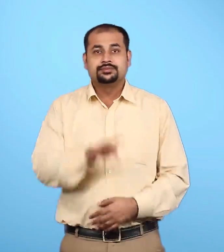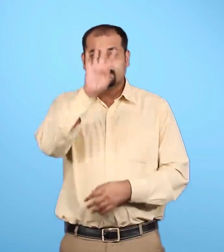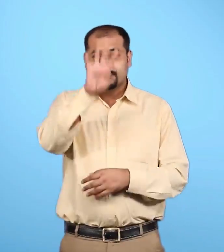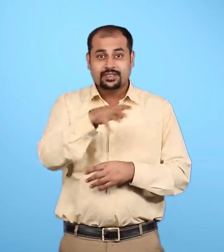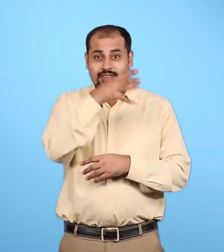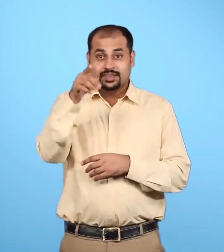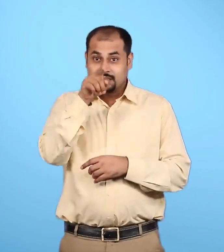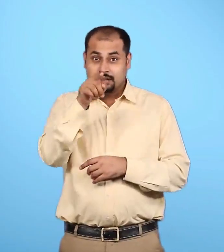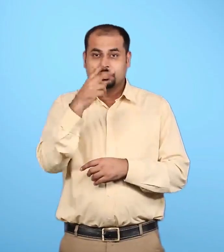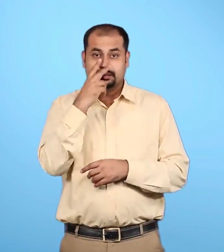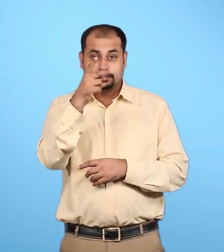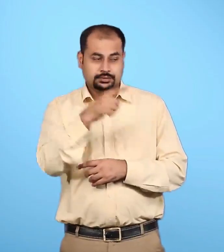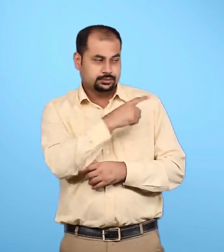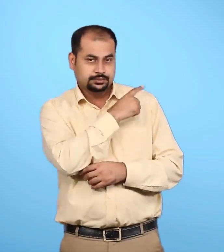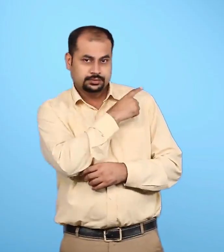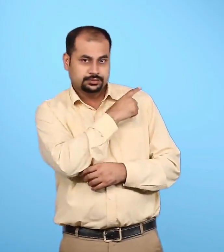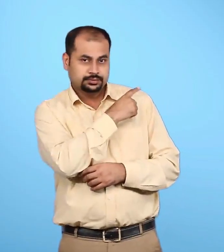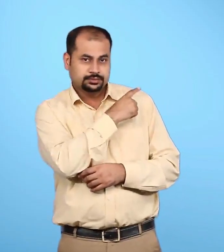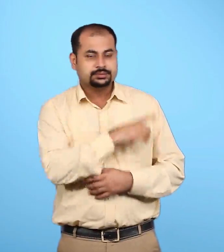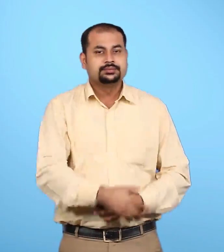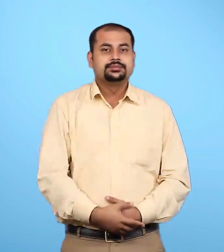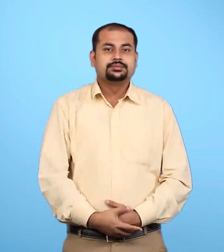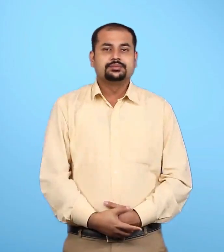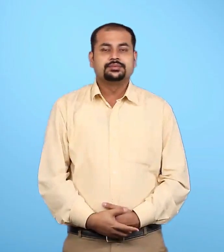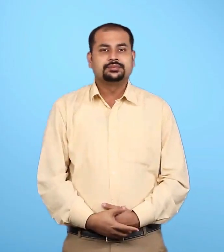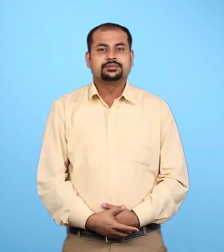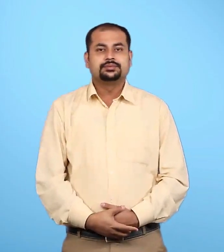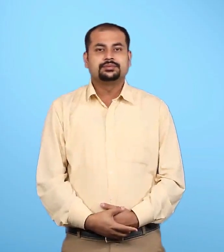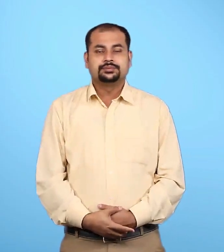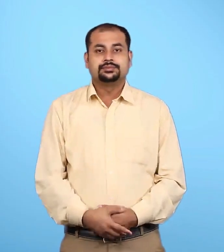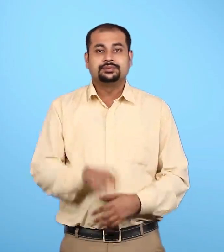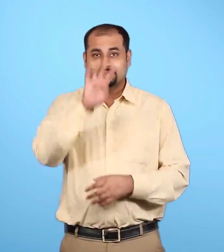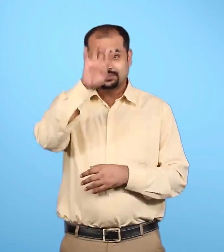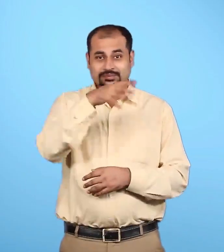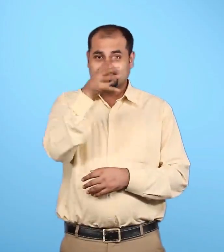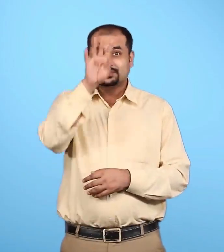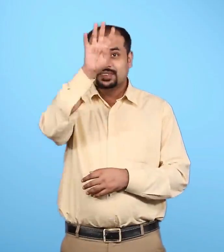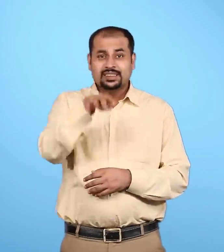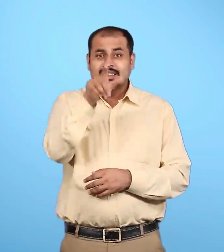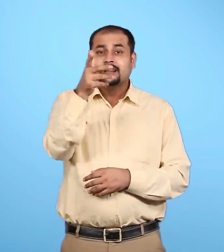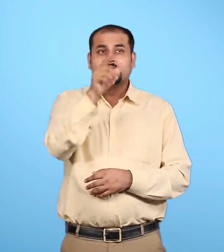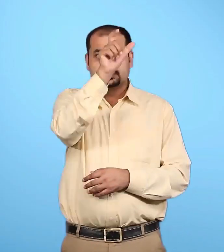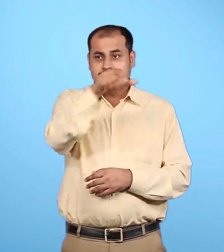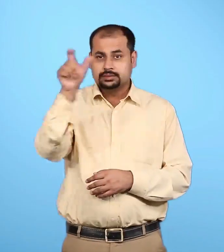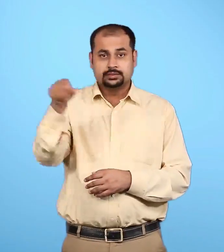The table shows how rabbits grew every year. We have a 2-column table below